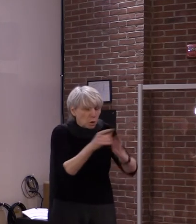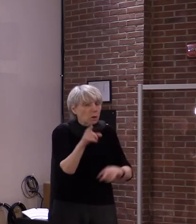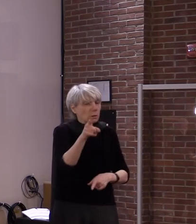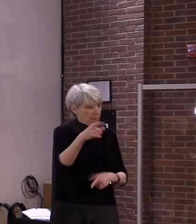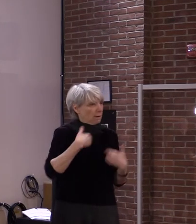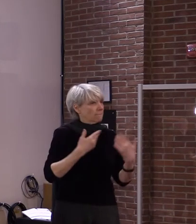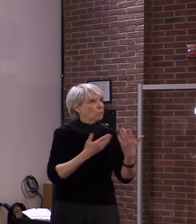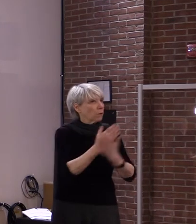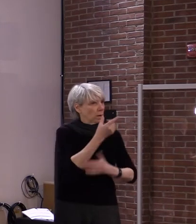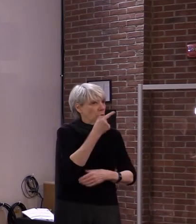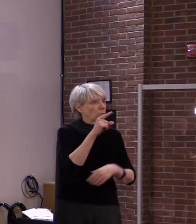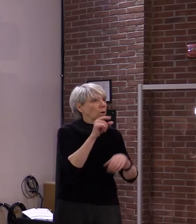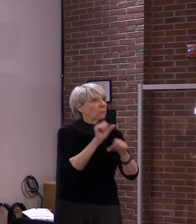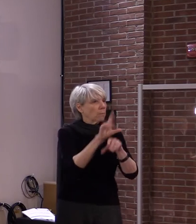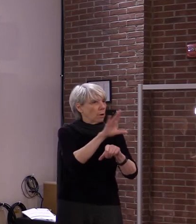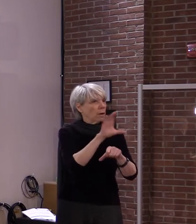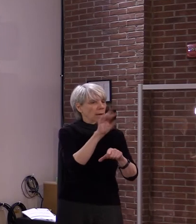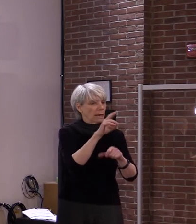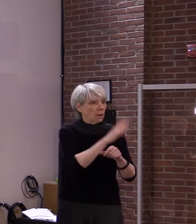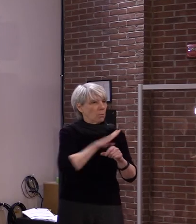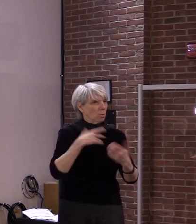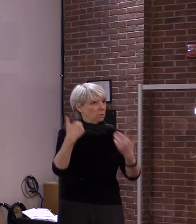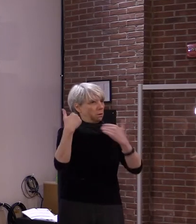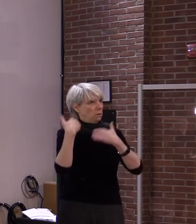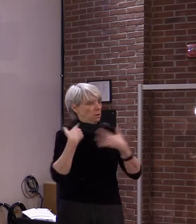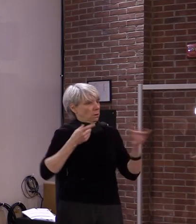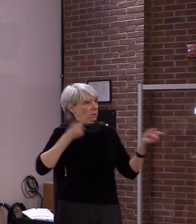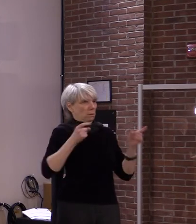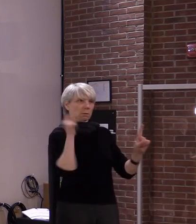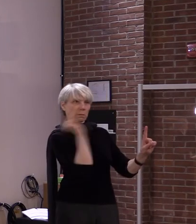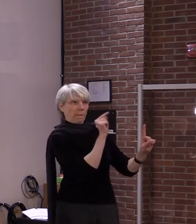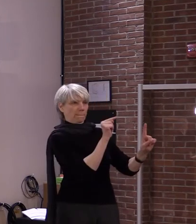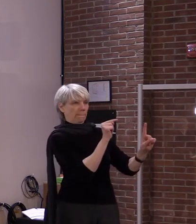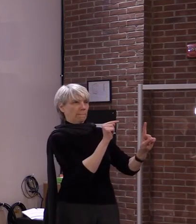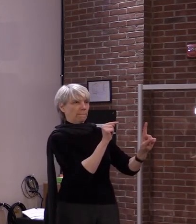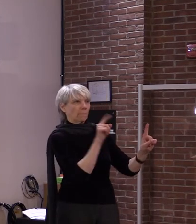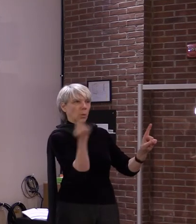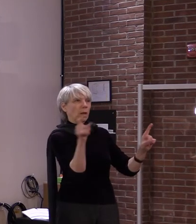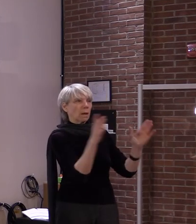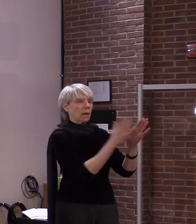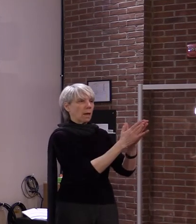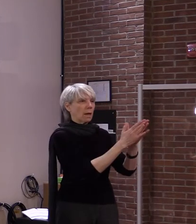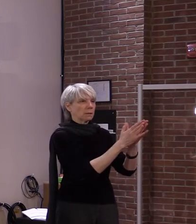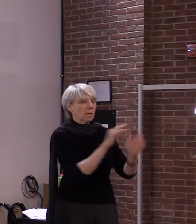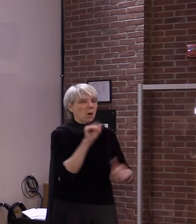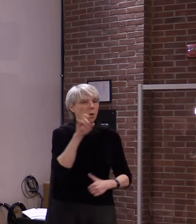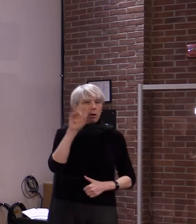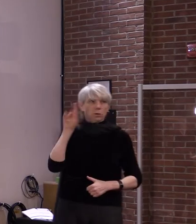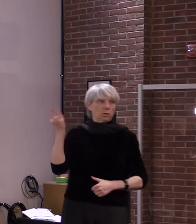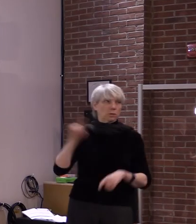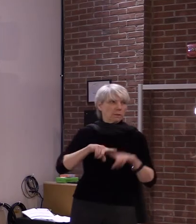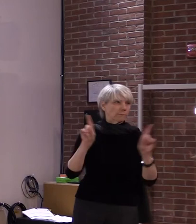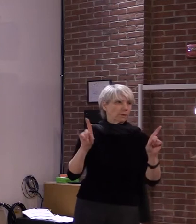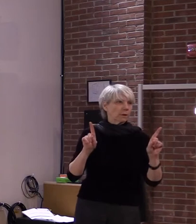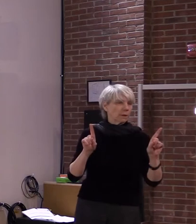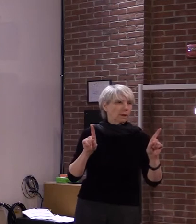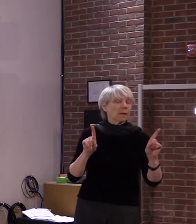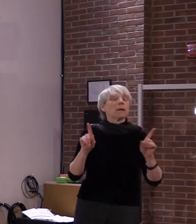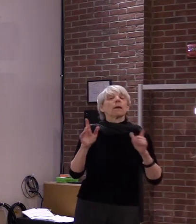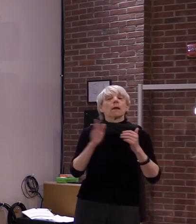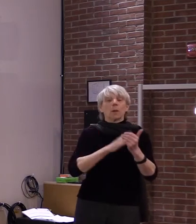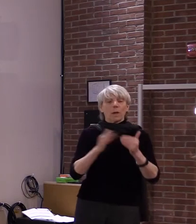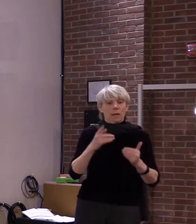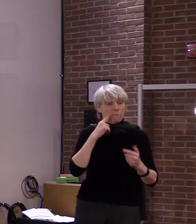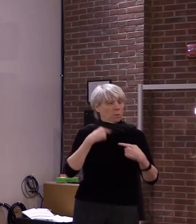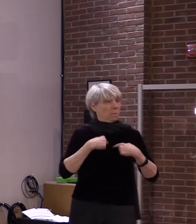salaries but um from my point of view uh for the for the execution of the contract that we